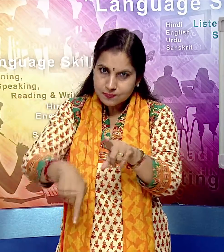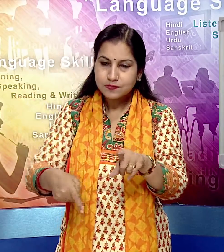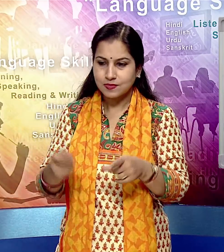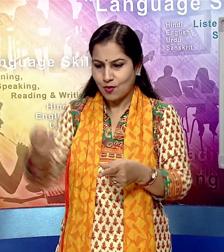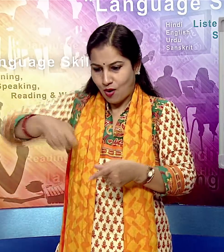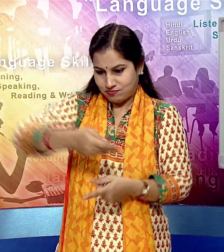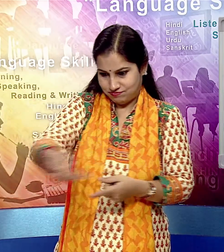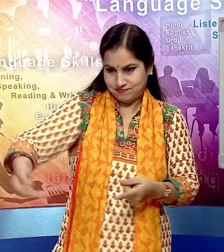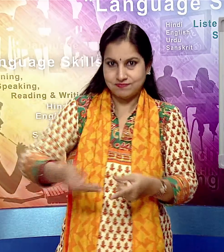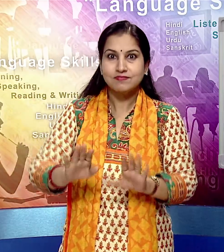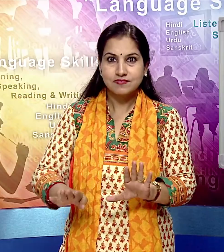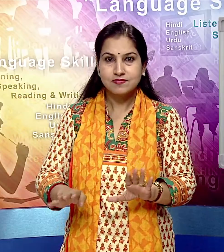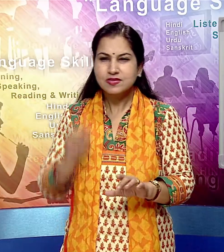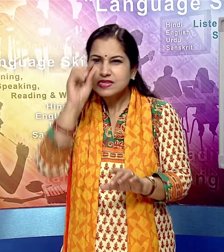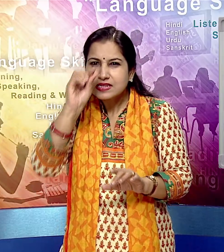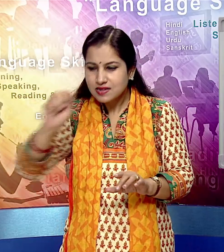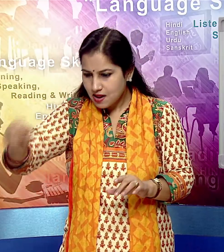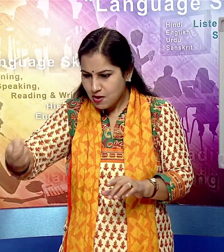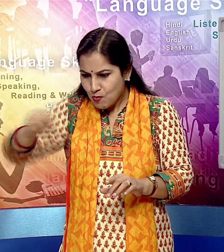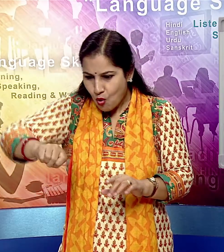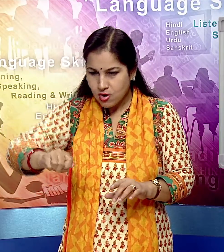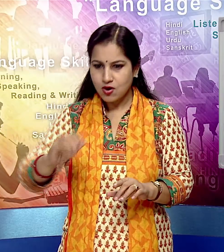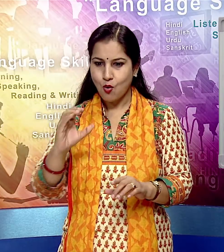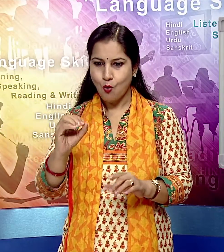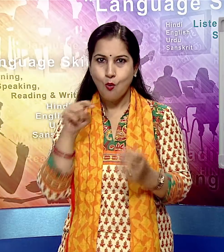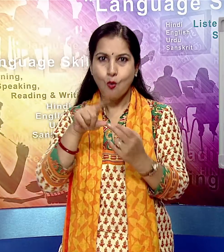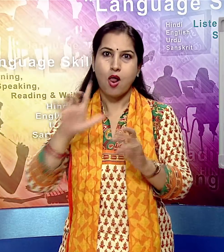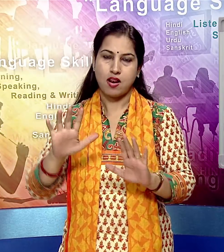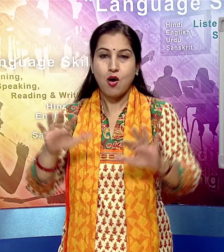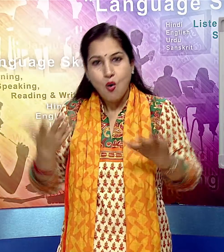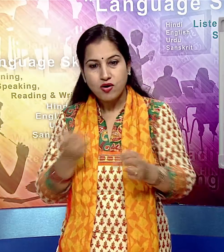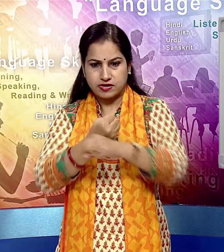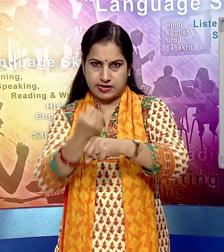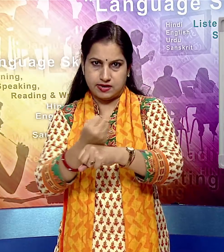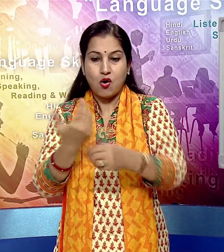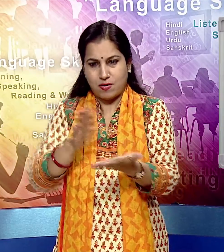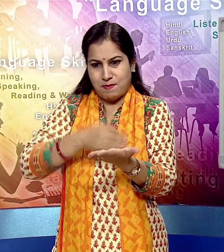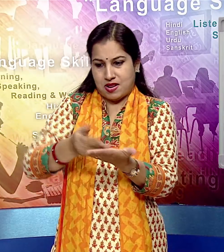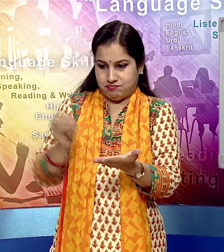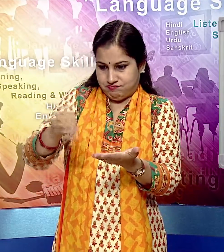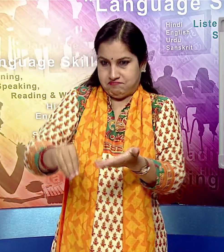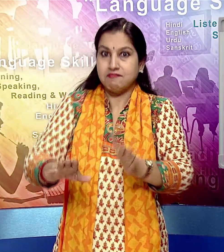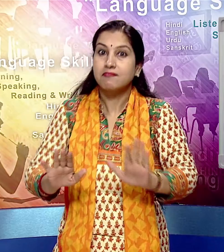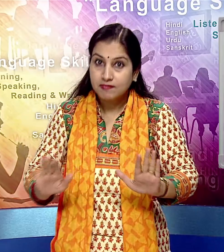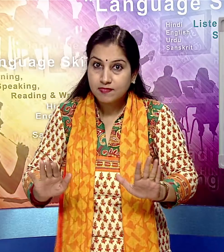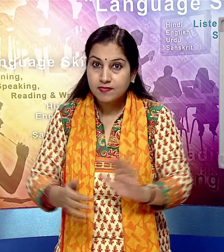In this you put little more oil or ghee or butter. The third one